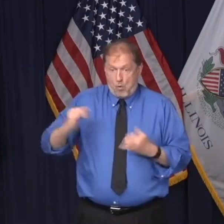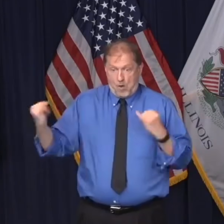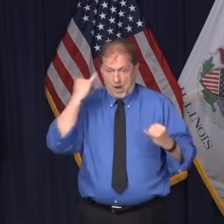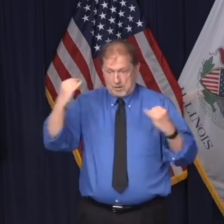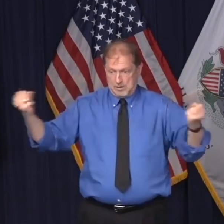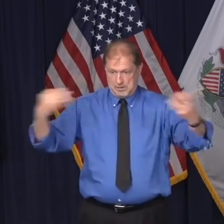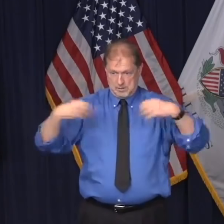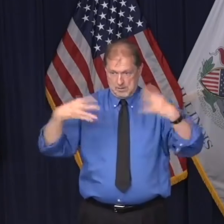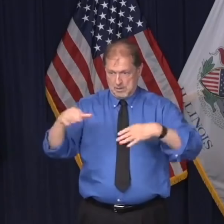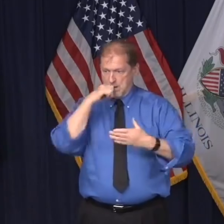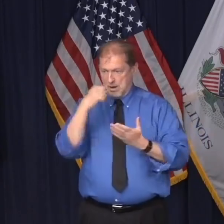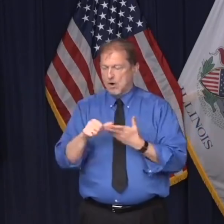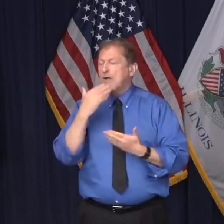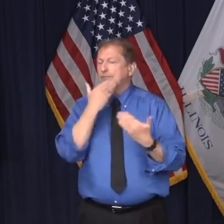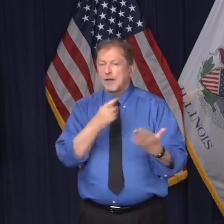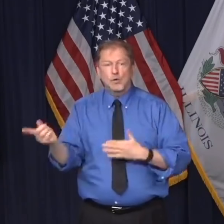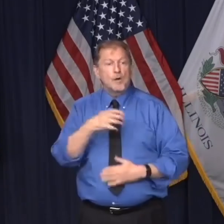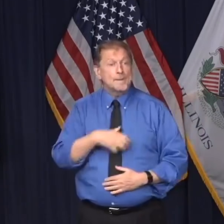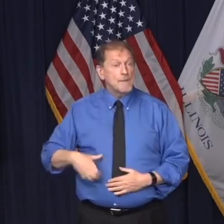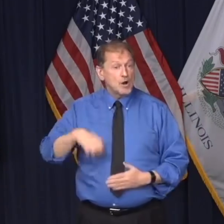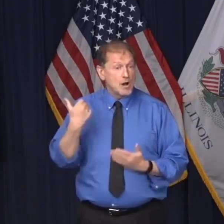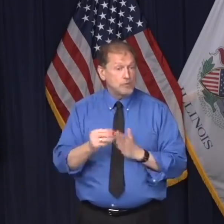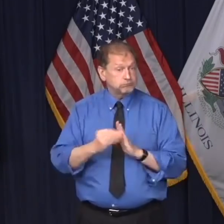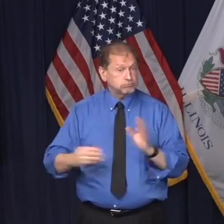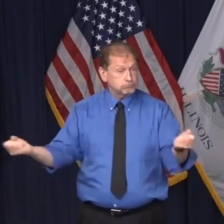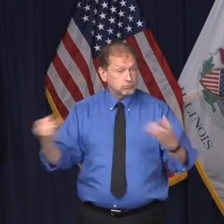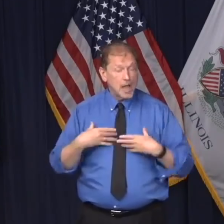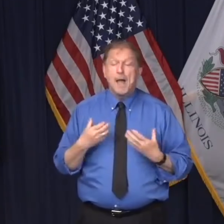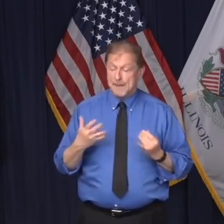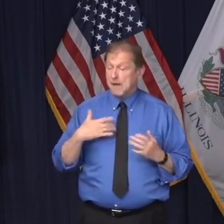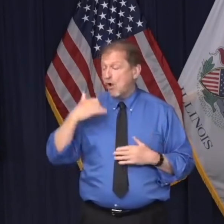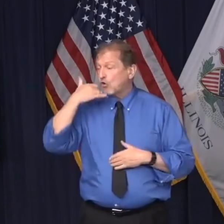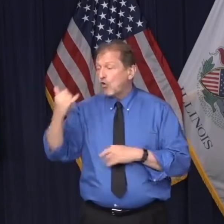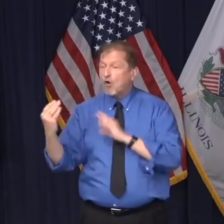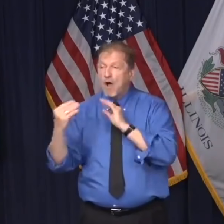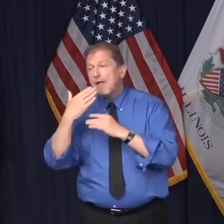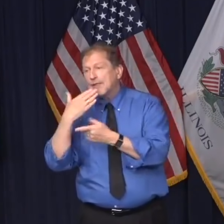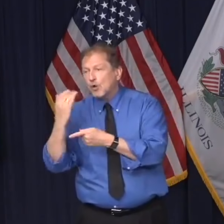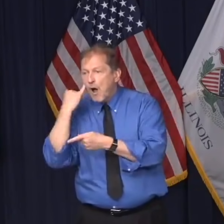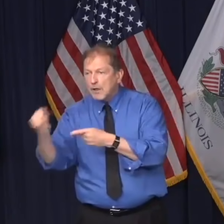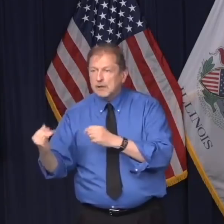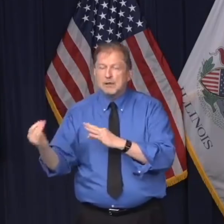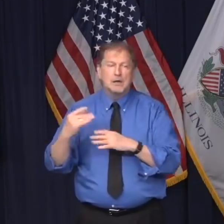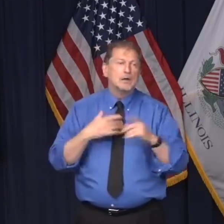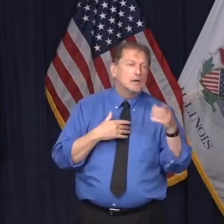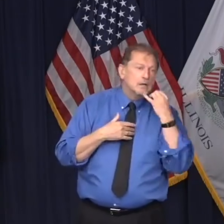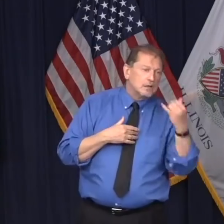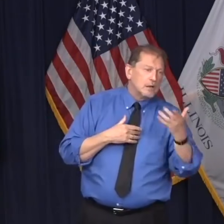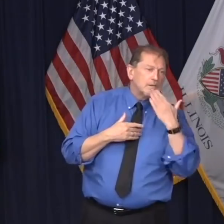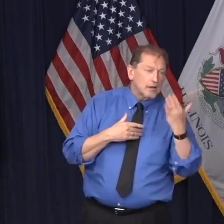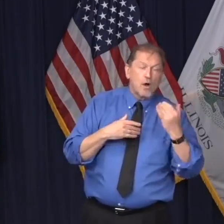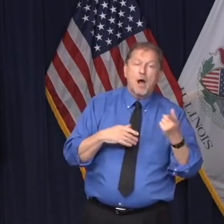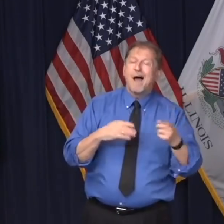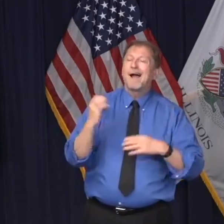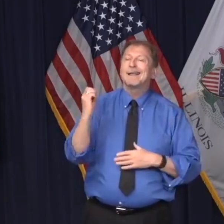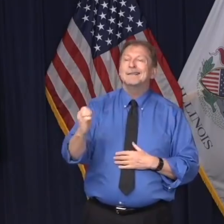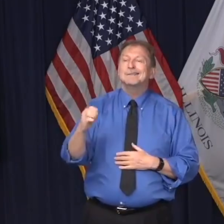want to thank the local officials, many of whom I've spoken with directly on the phone, including the mayor of East